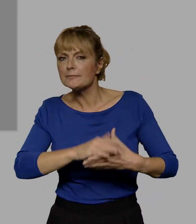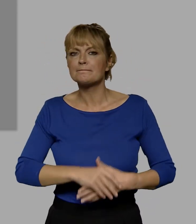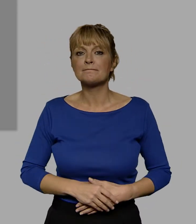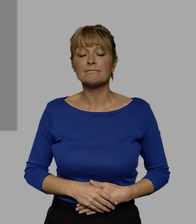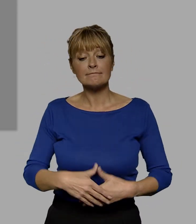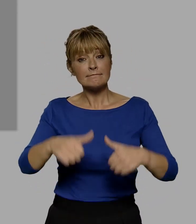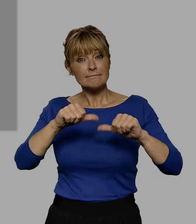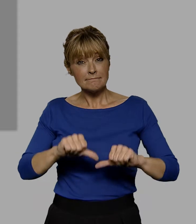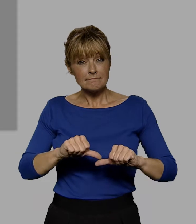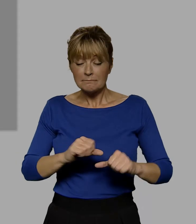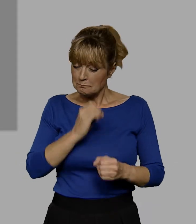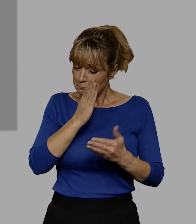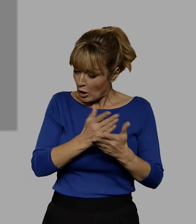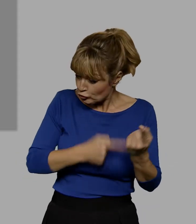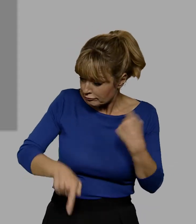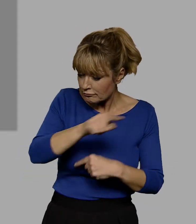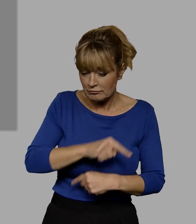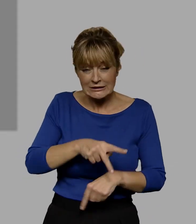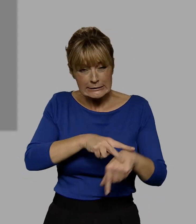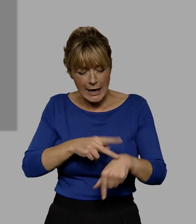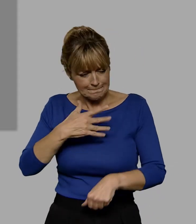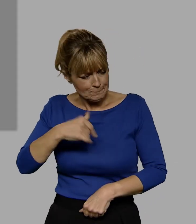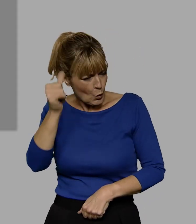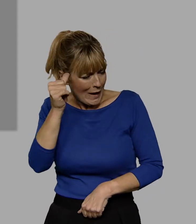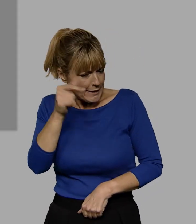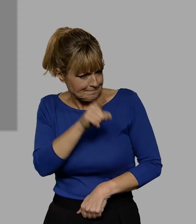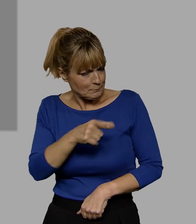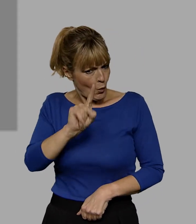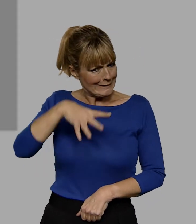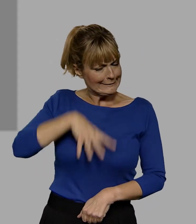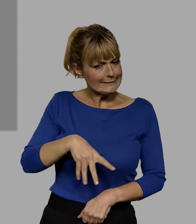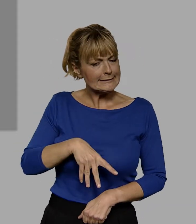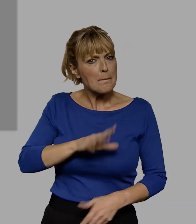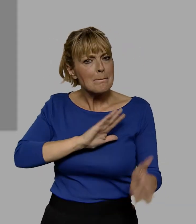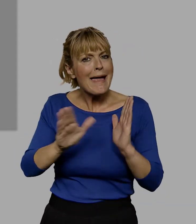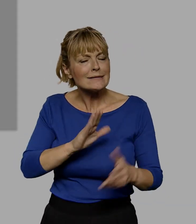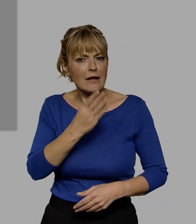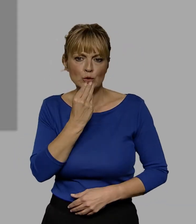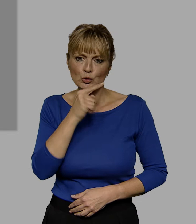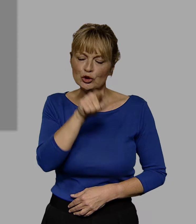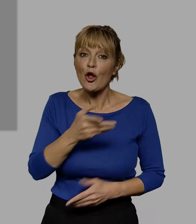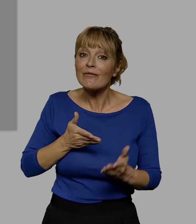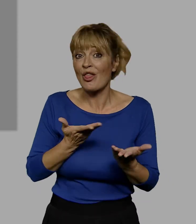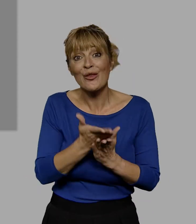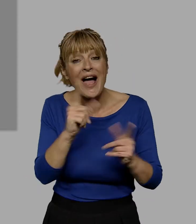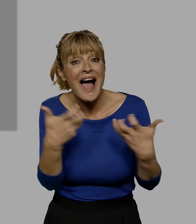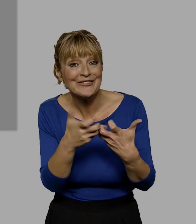6. Raise awareness amongst all staff of the needs of BSL users through training and induction programmes.